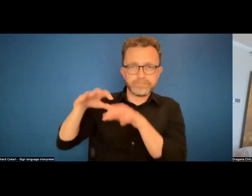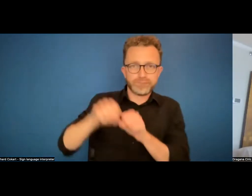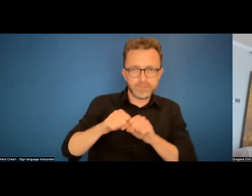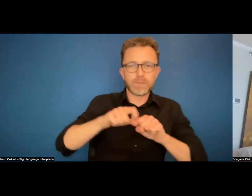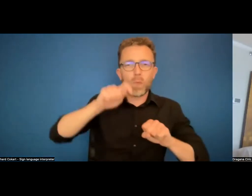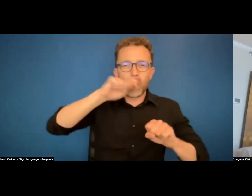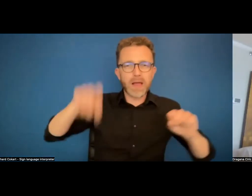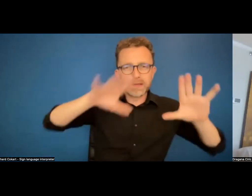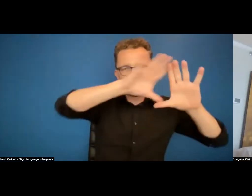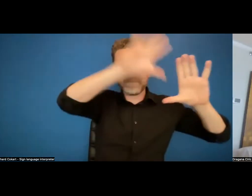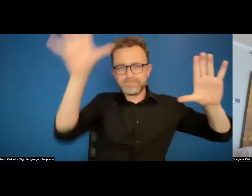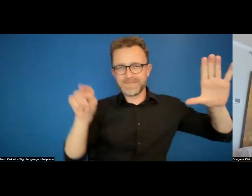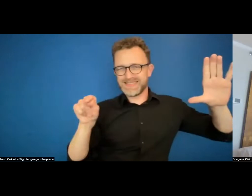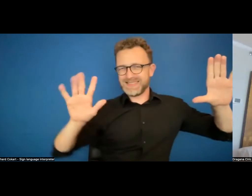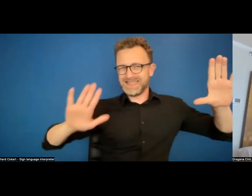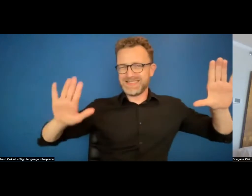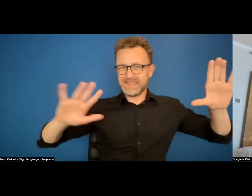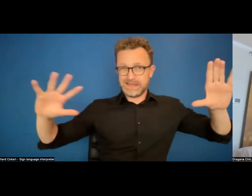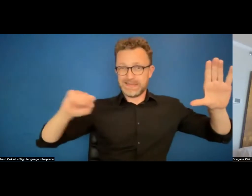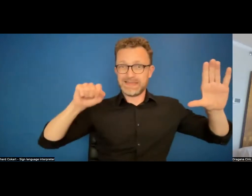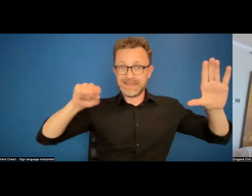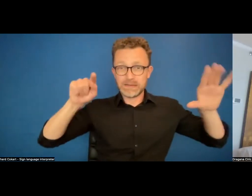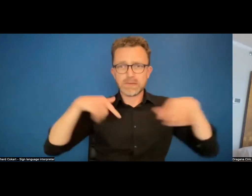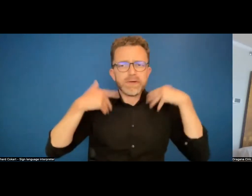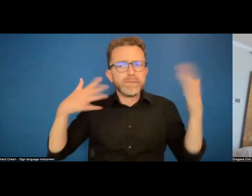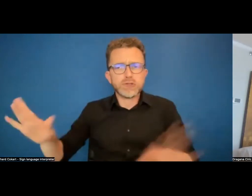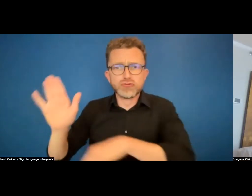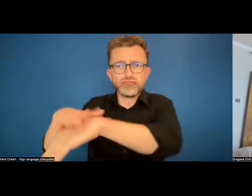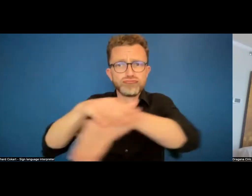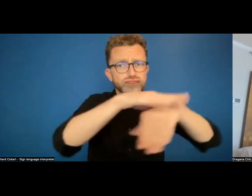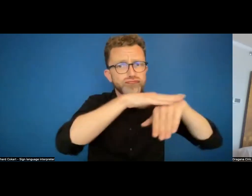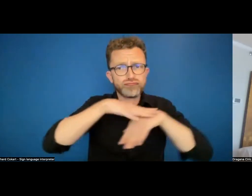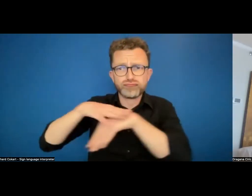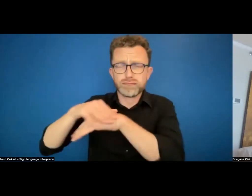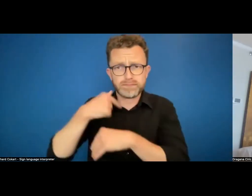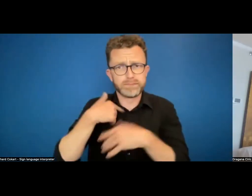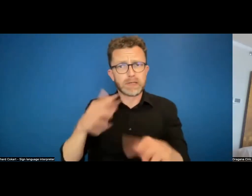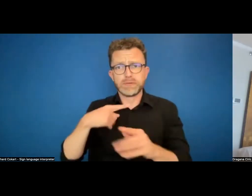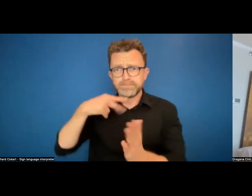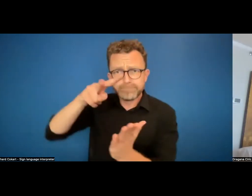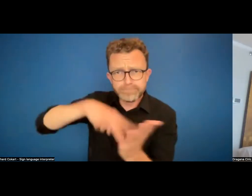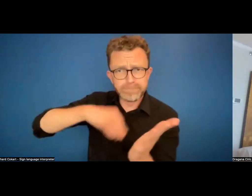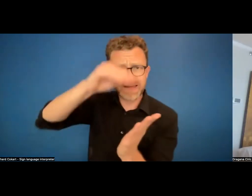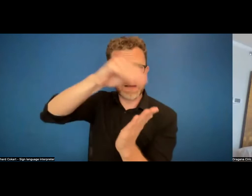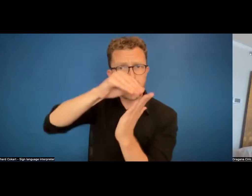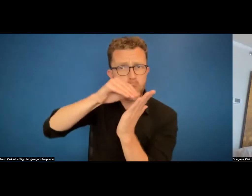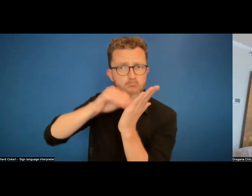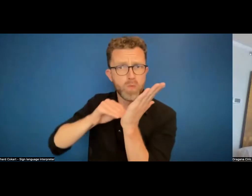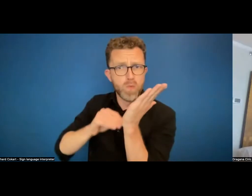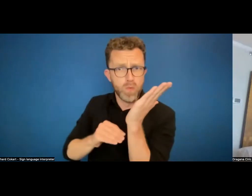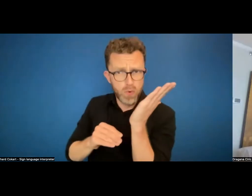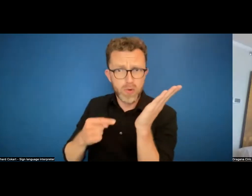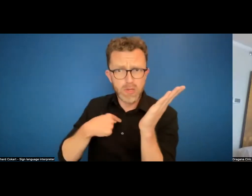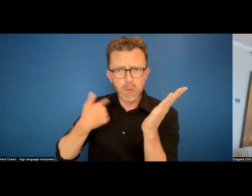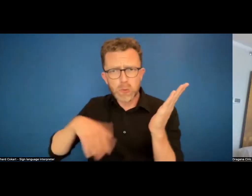So 1 month ago, DRI issued another report, Left Behind in the War.